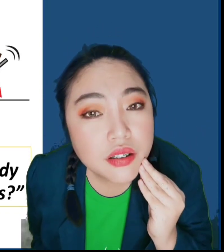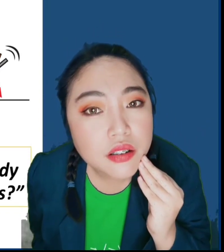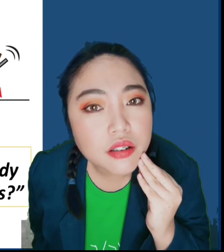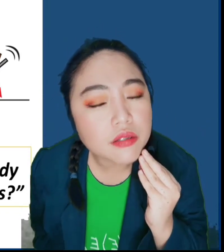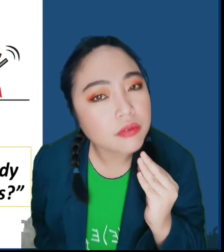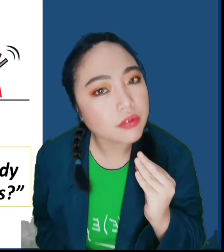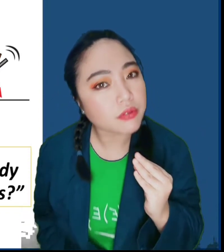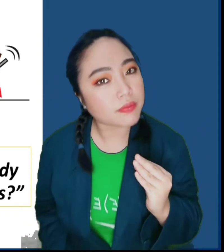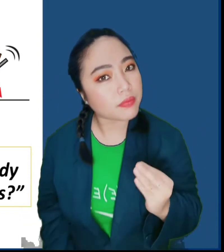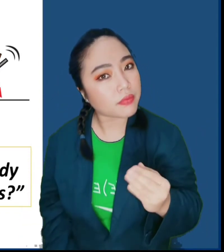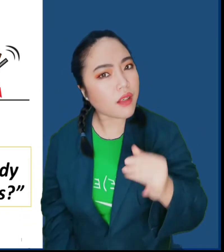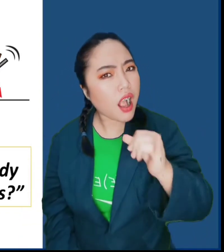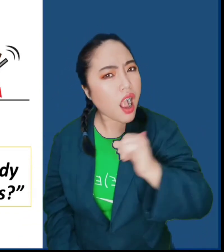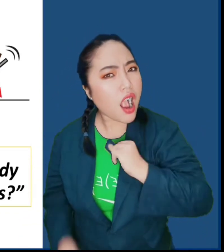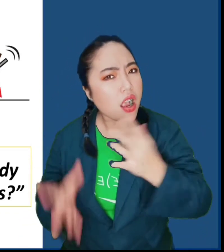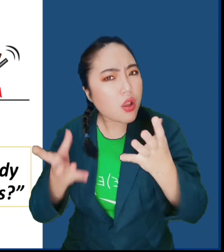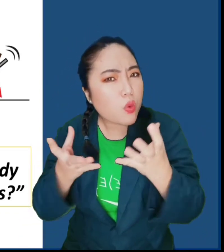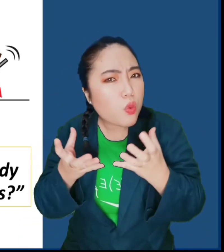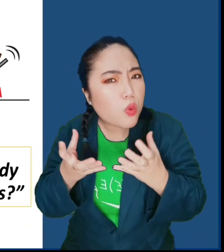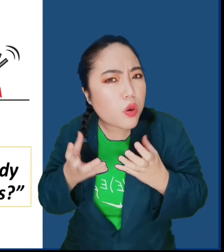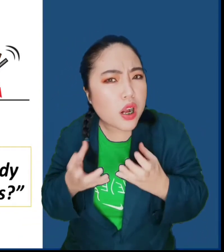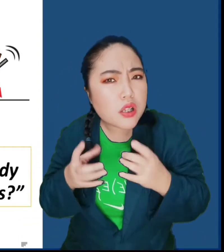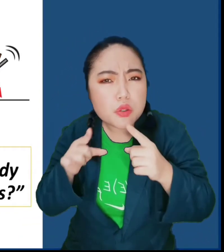have you experienced that?